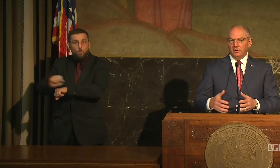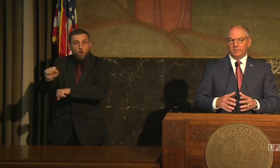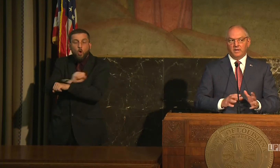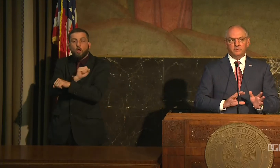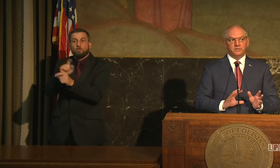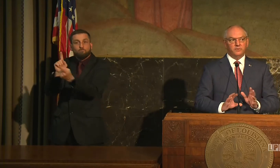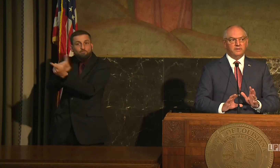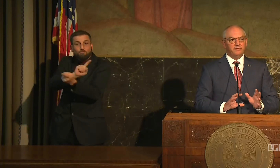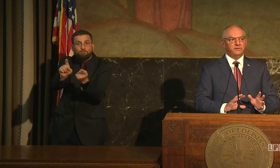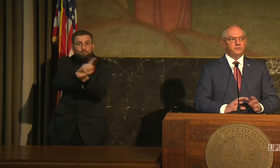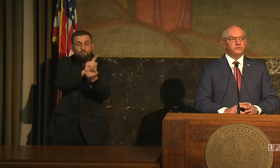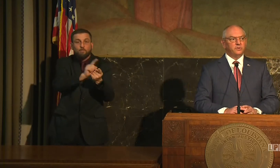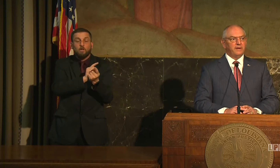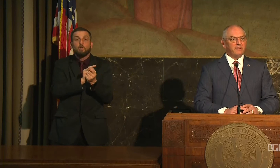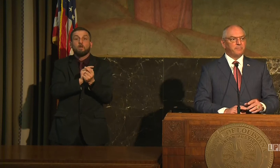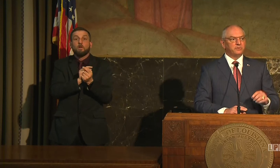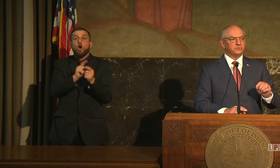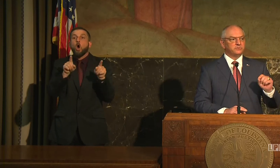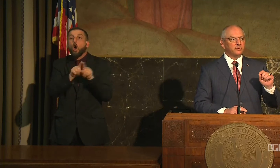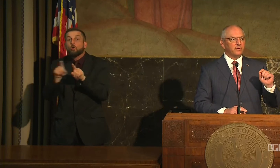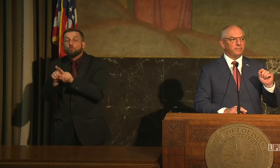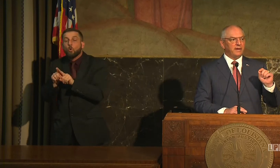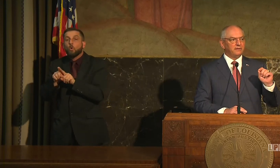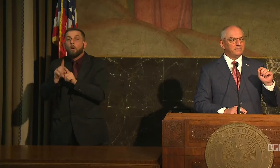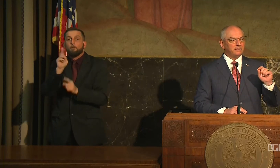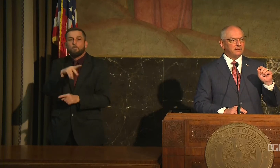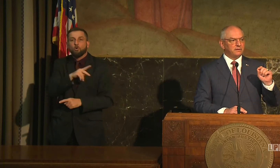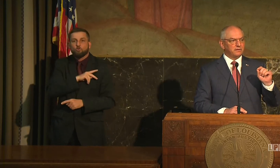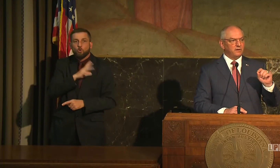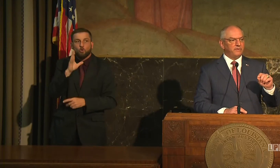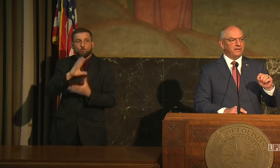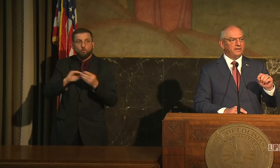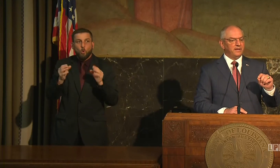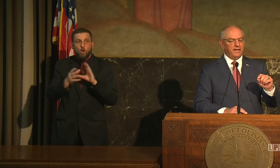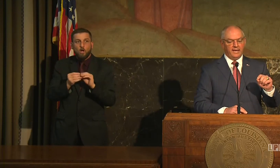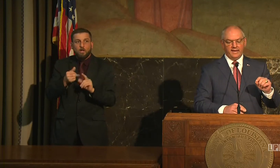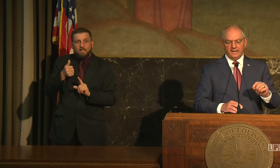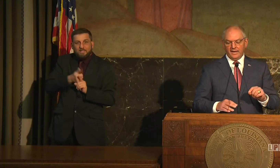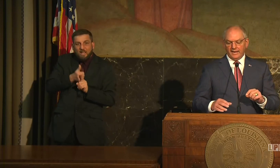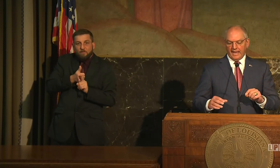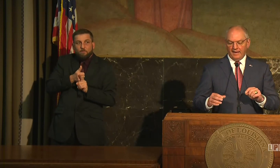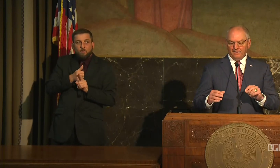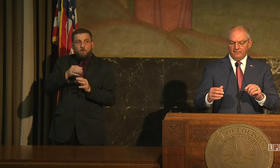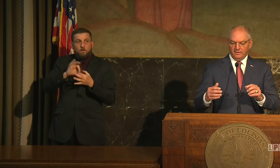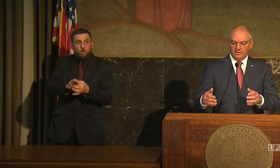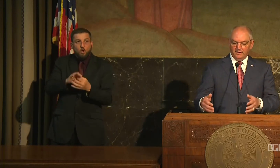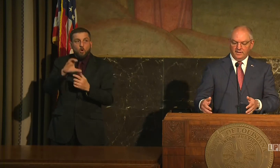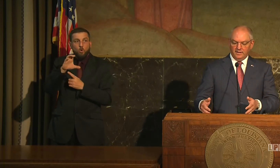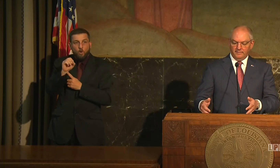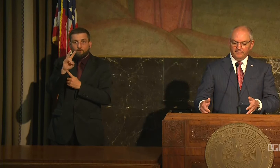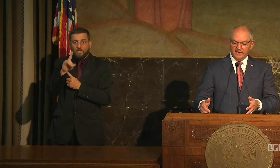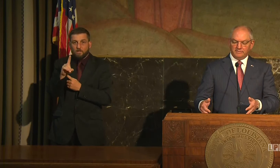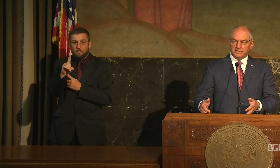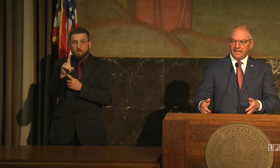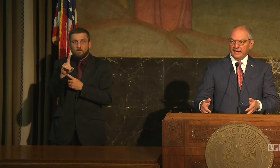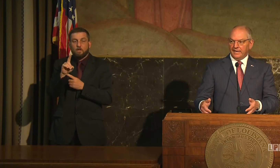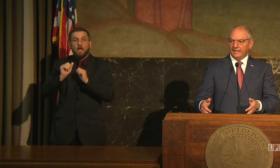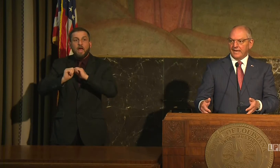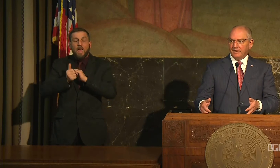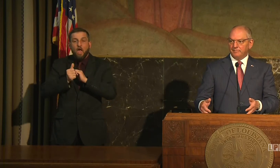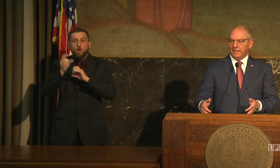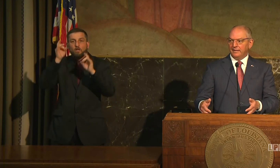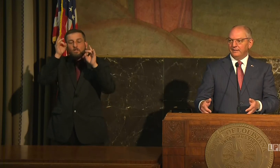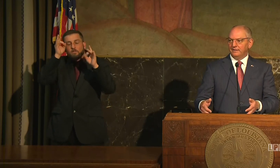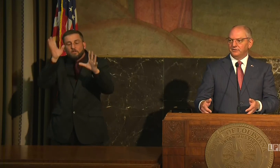door, but also individuals who have that personal story about COVID and how devastating